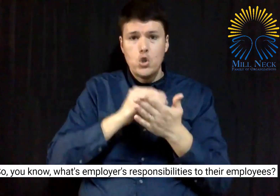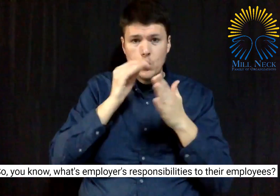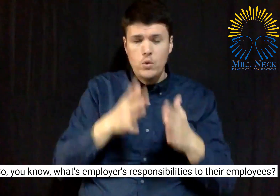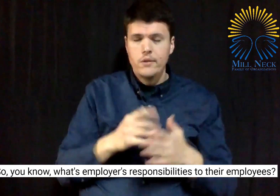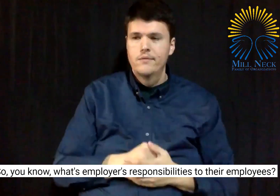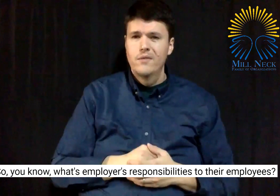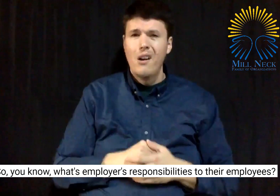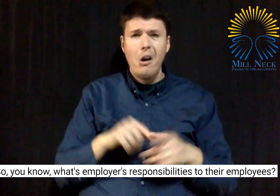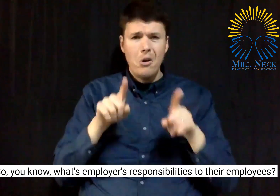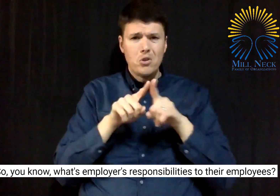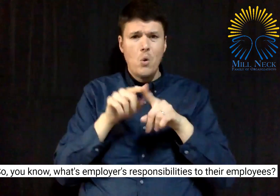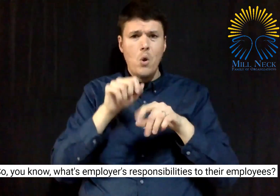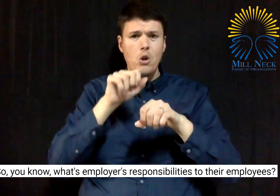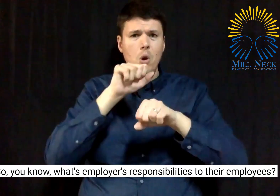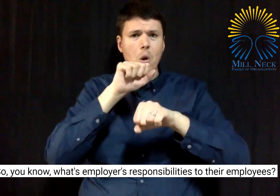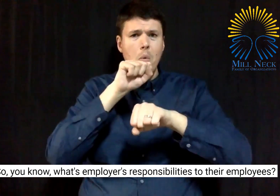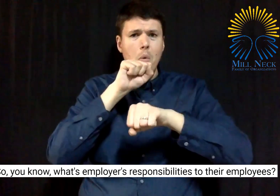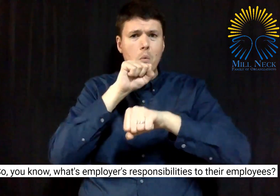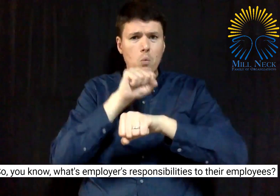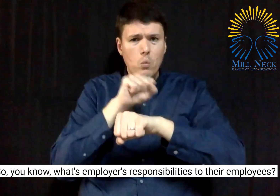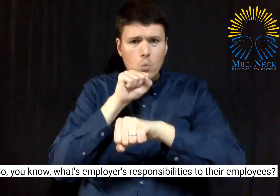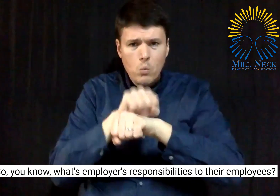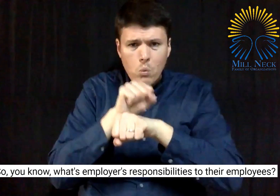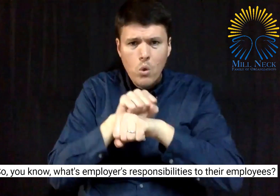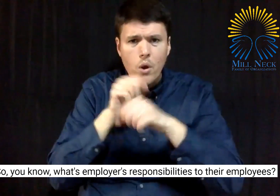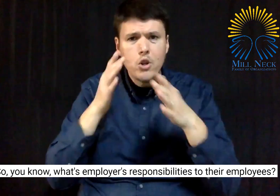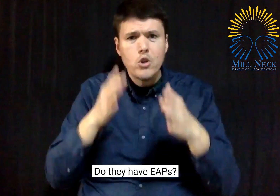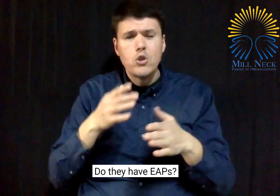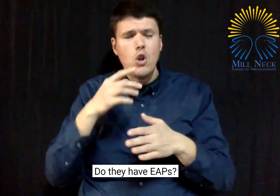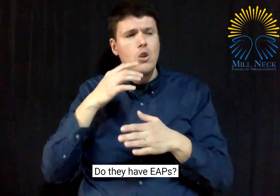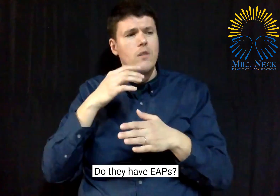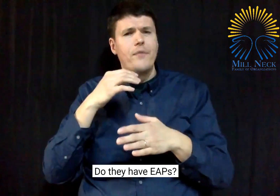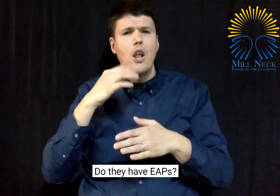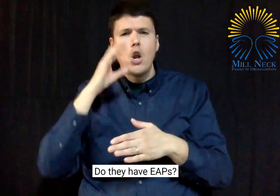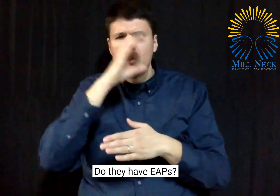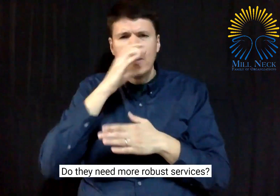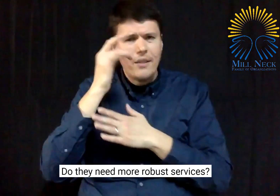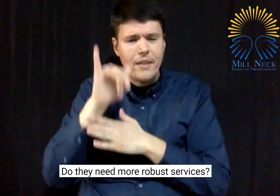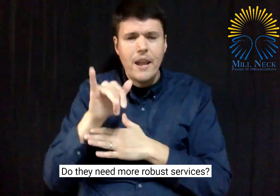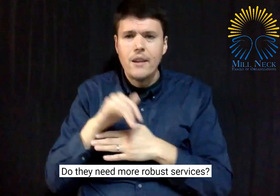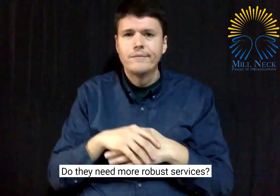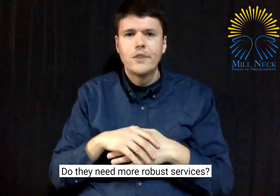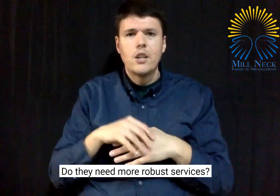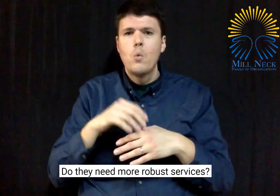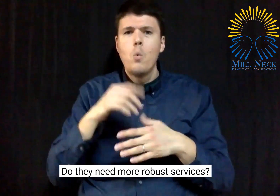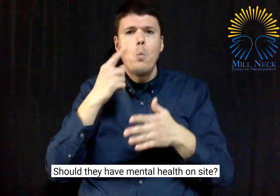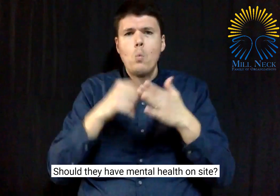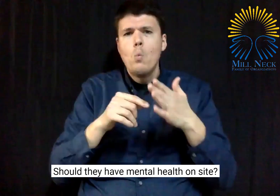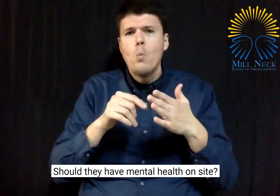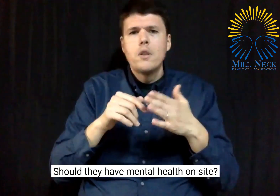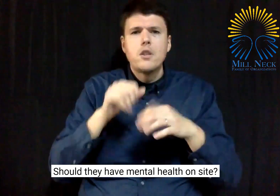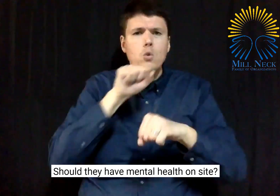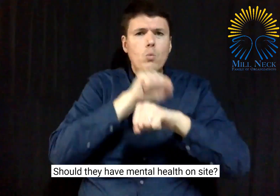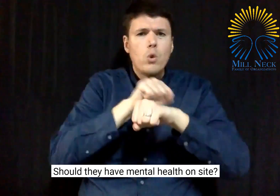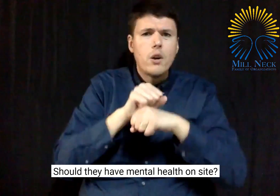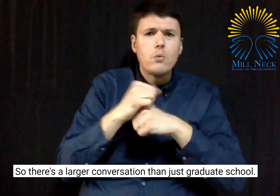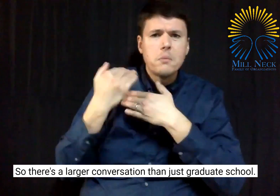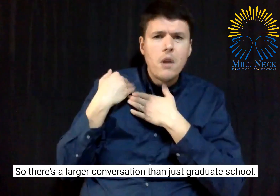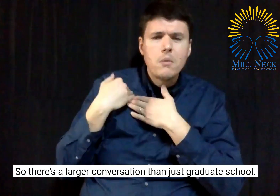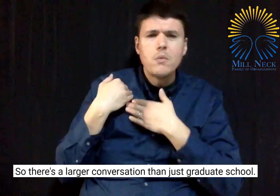So, what's employers' responsibilities to their employees? Do they have EAPs? Do they need more robust services? Should they have mental health on site? So it's